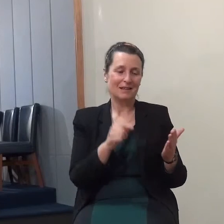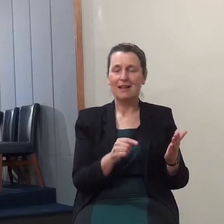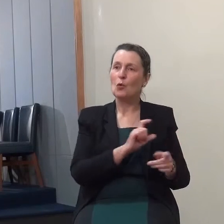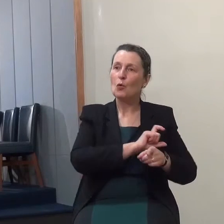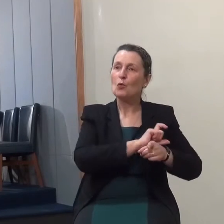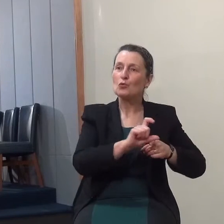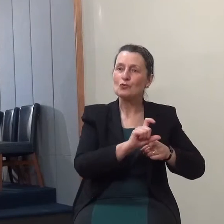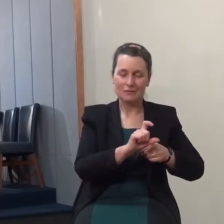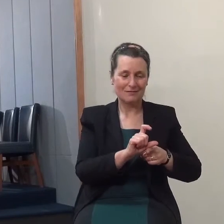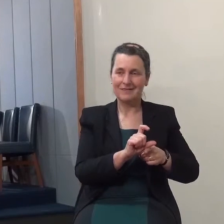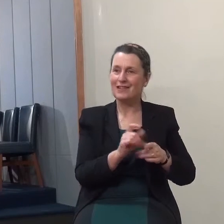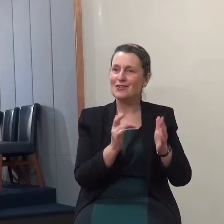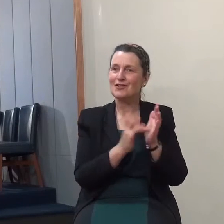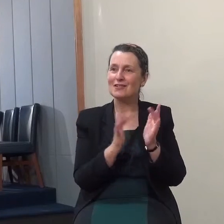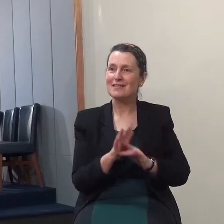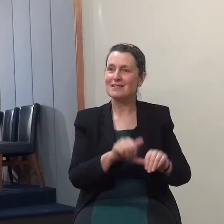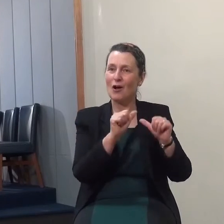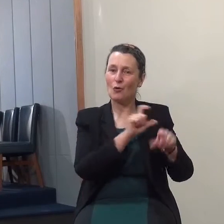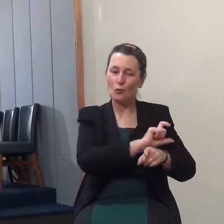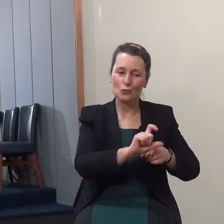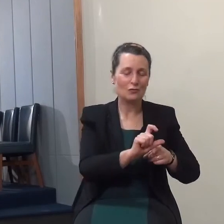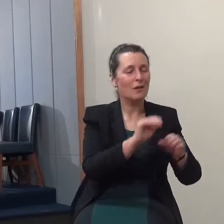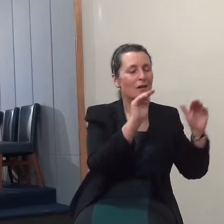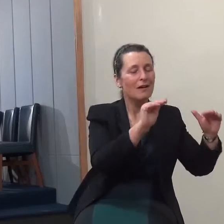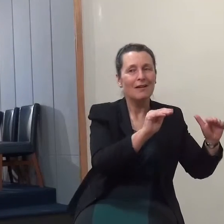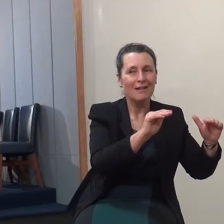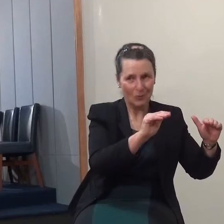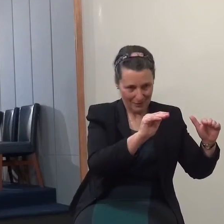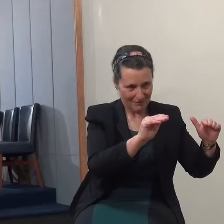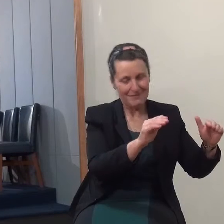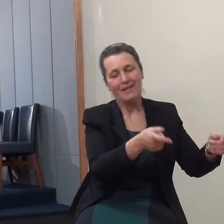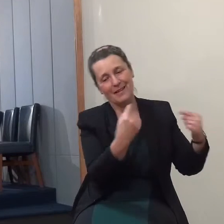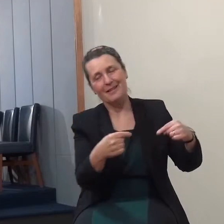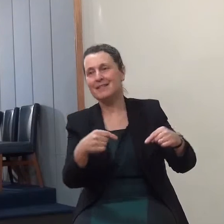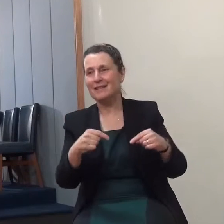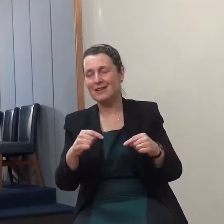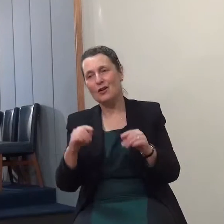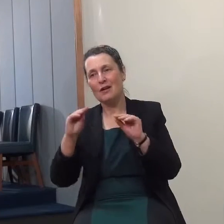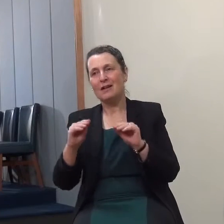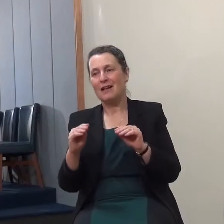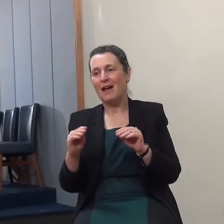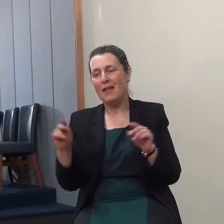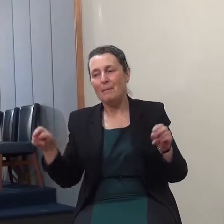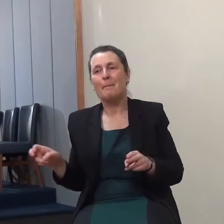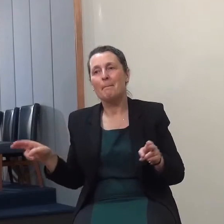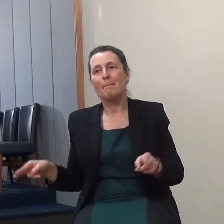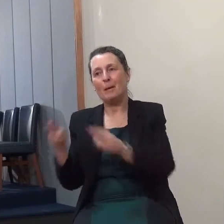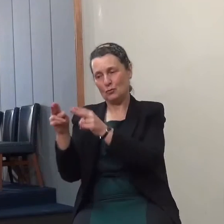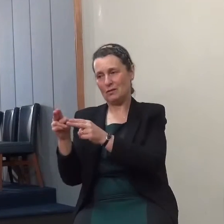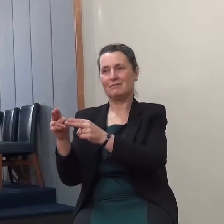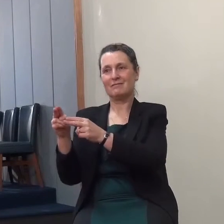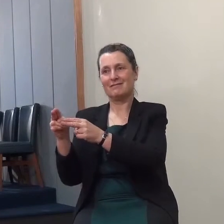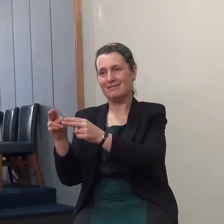course. It's summed up in one sermon, the Sermon on the Mount. The lessons would be expanded and repeated.